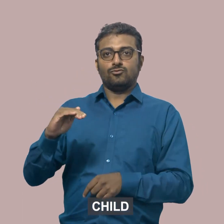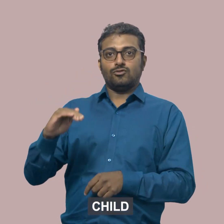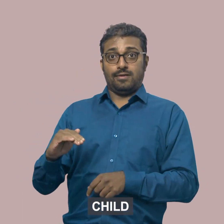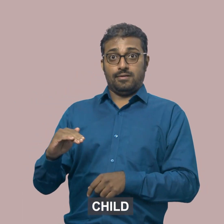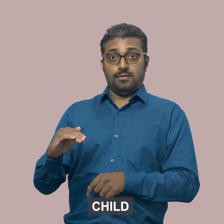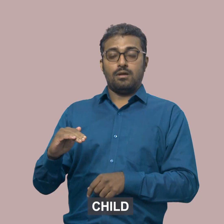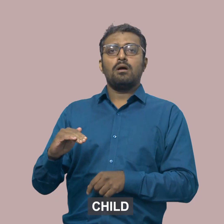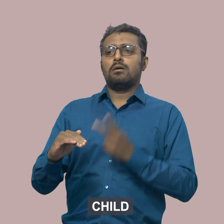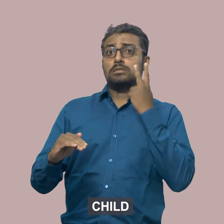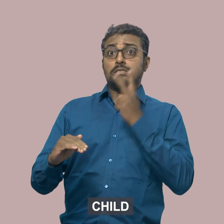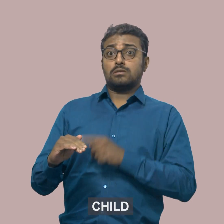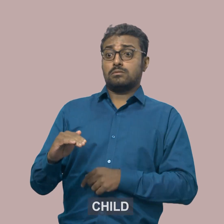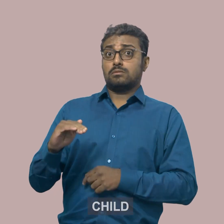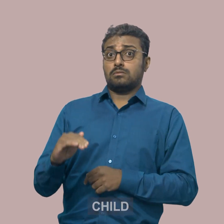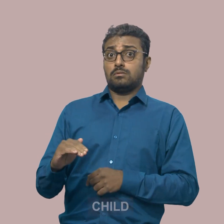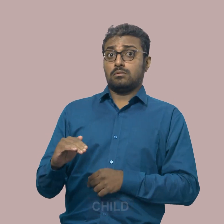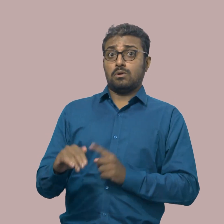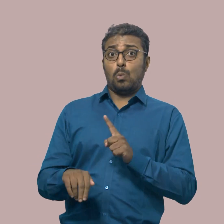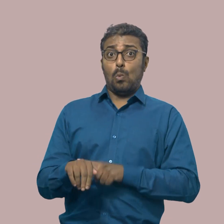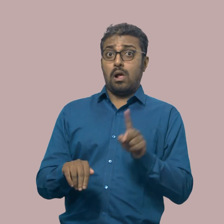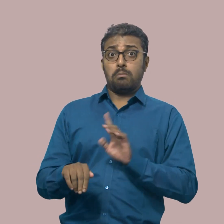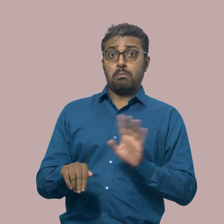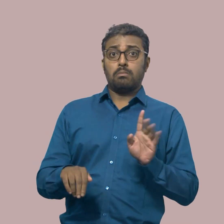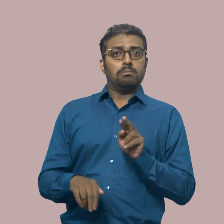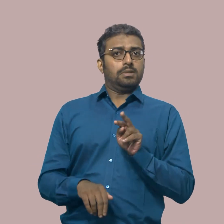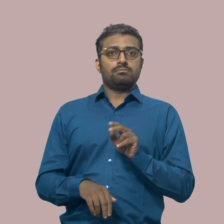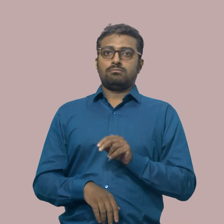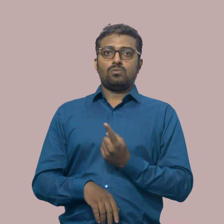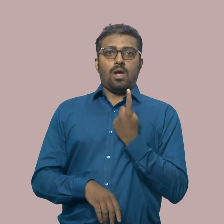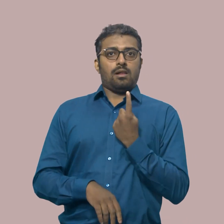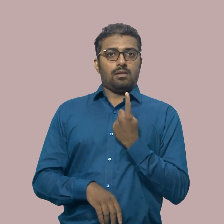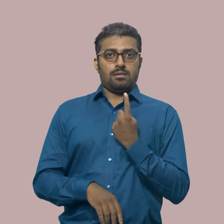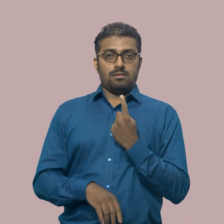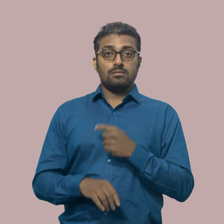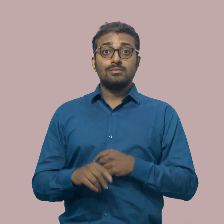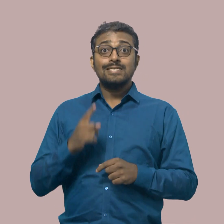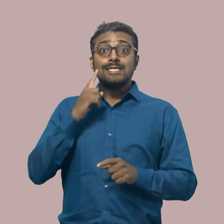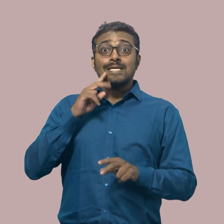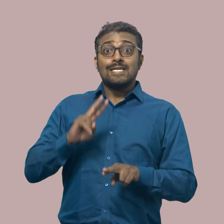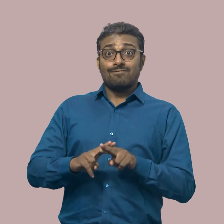quantity or plural. For example, if we make a sign child,